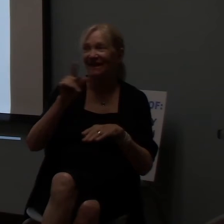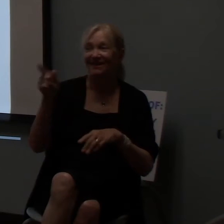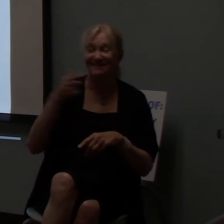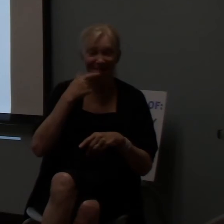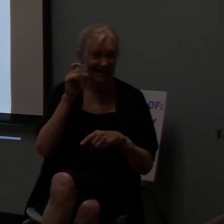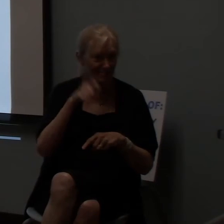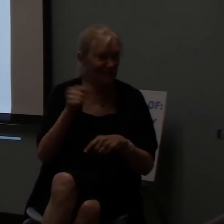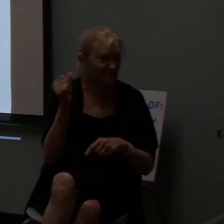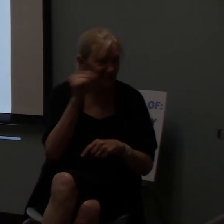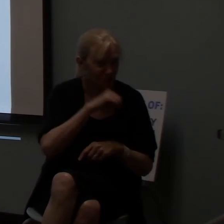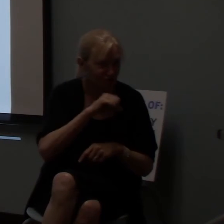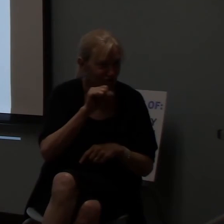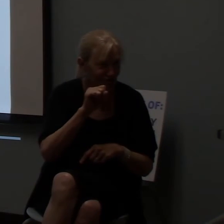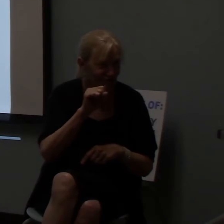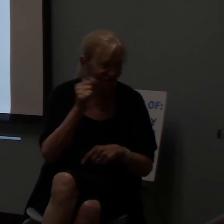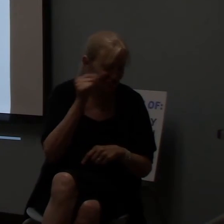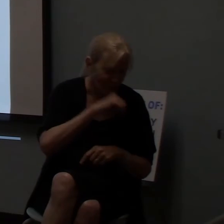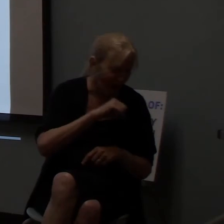have